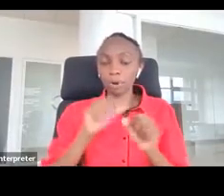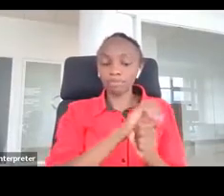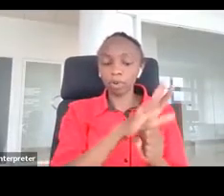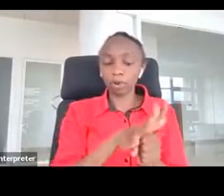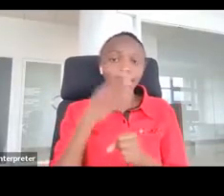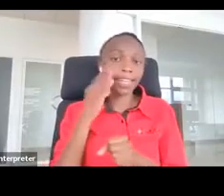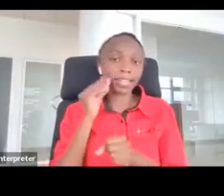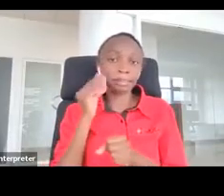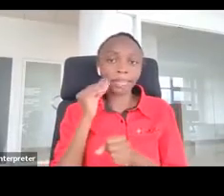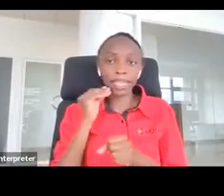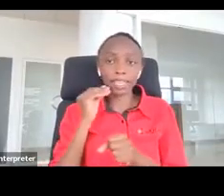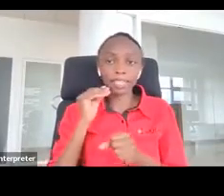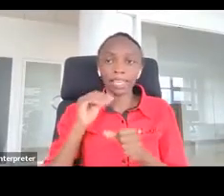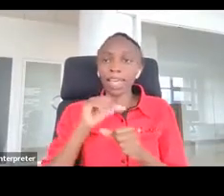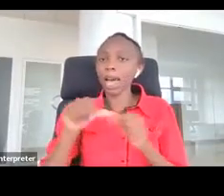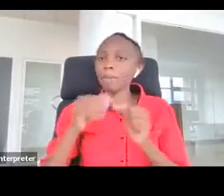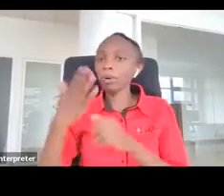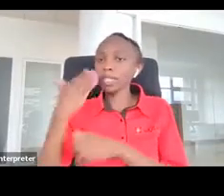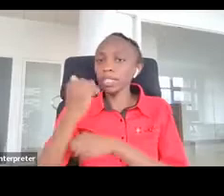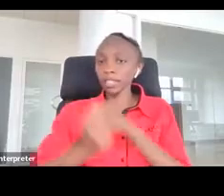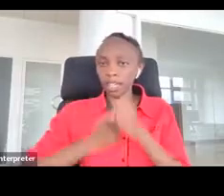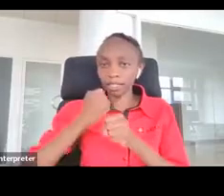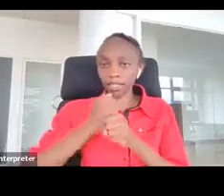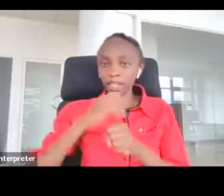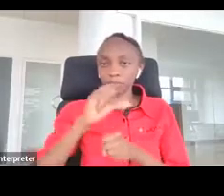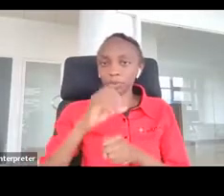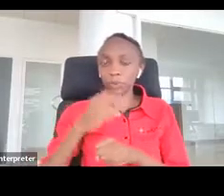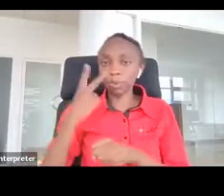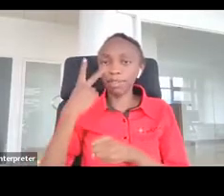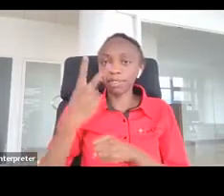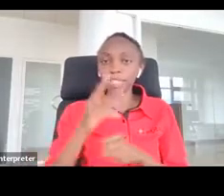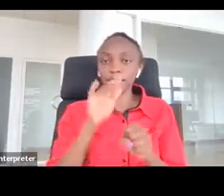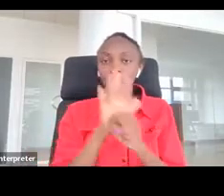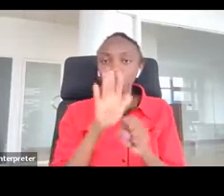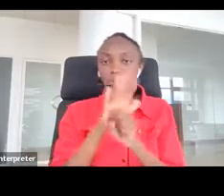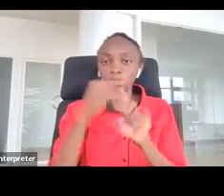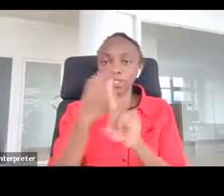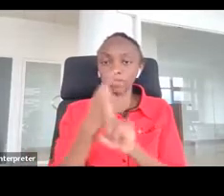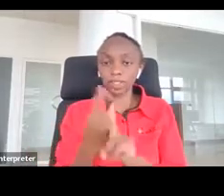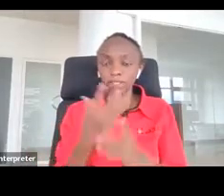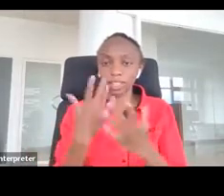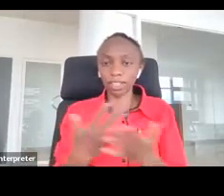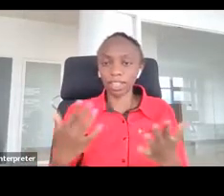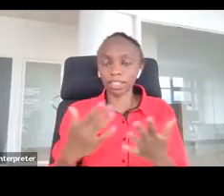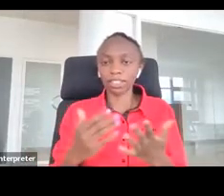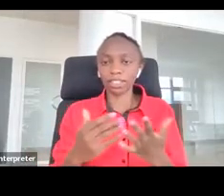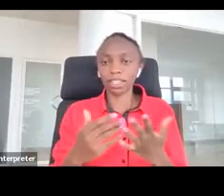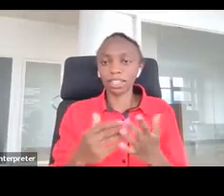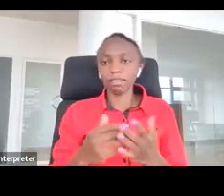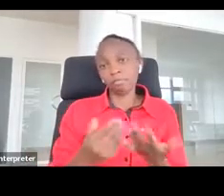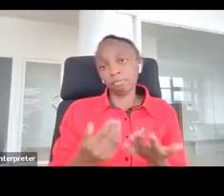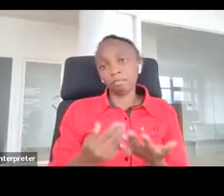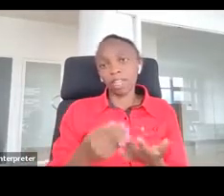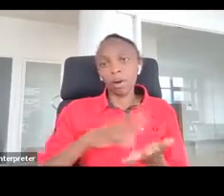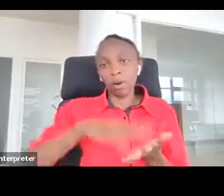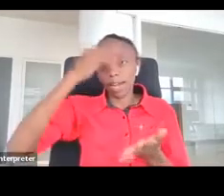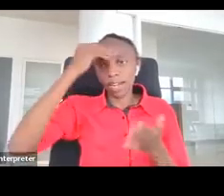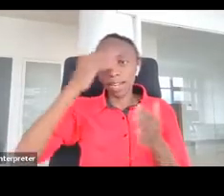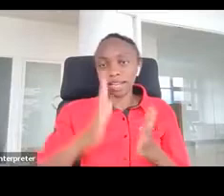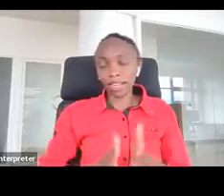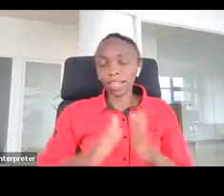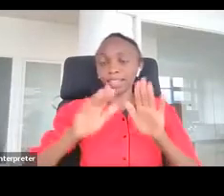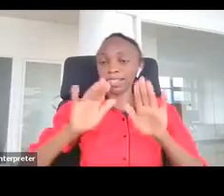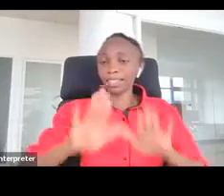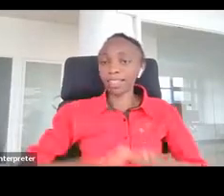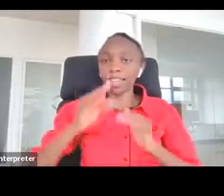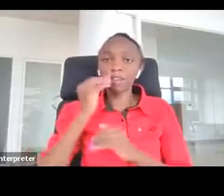year. We got to see a lot of different things. Our learners stayed home. They got to spend time with